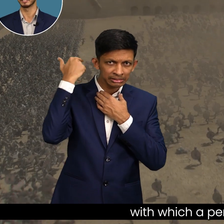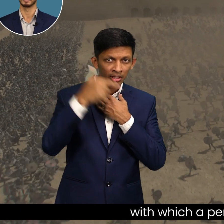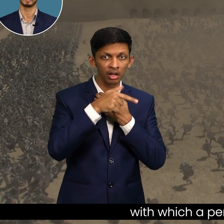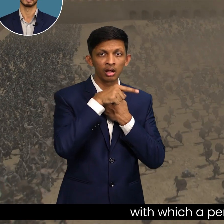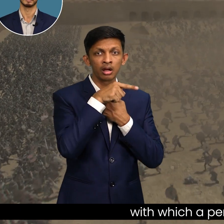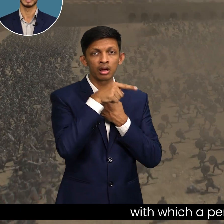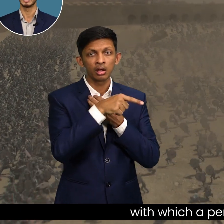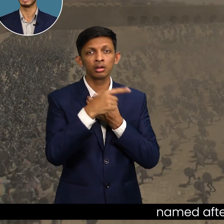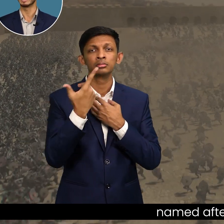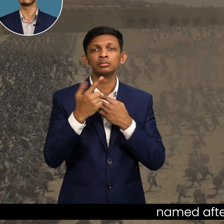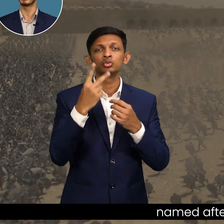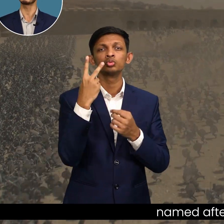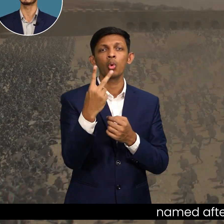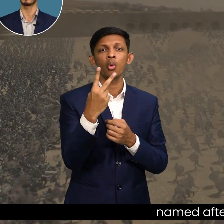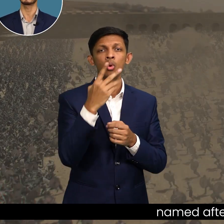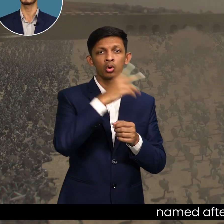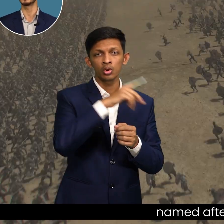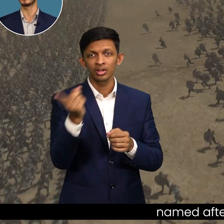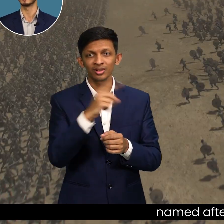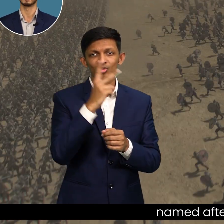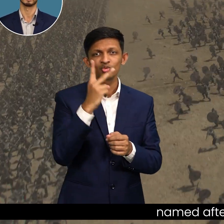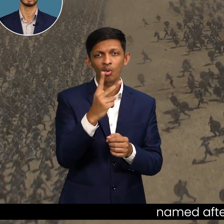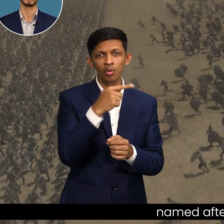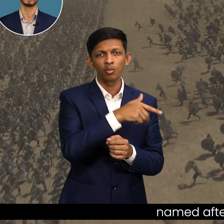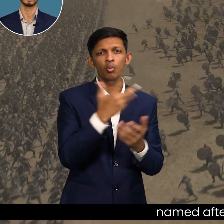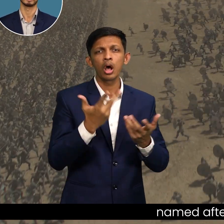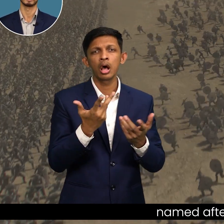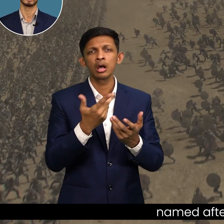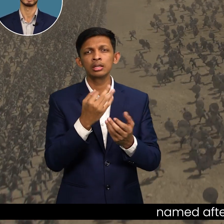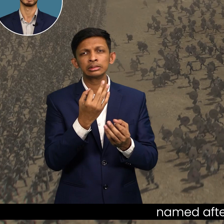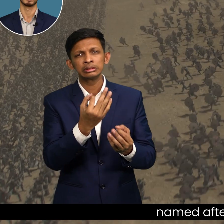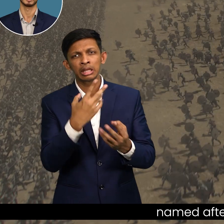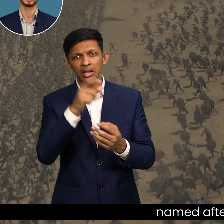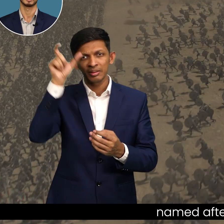beheaded, named after Dr. Guillotine.